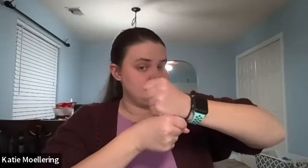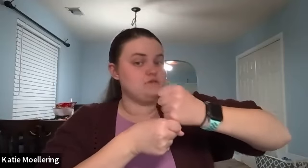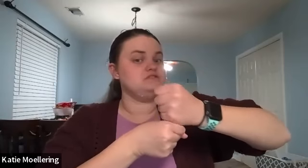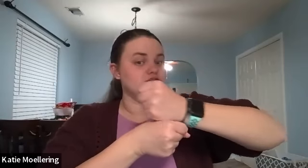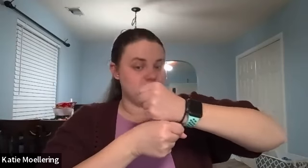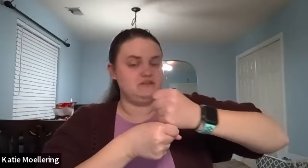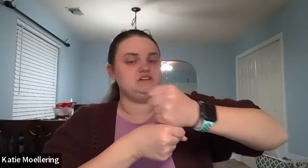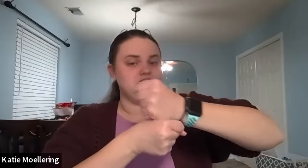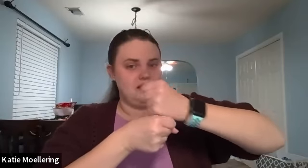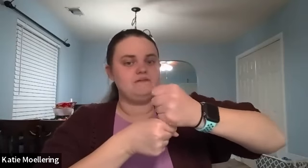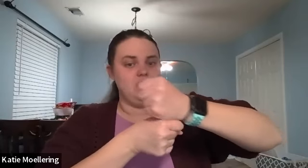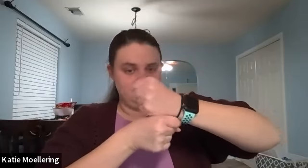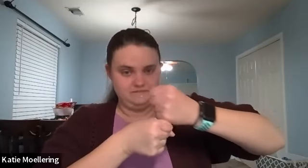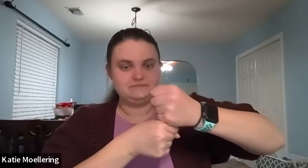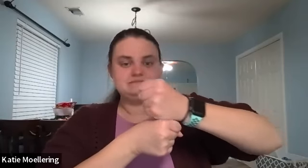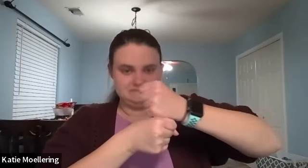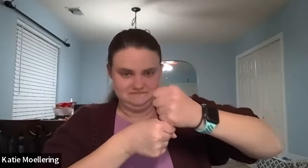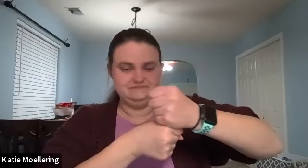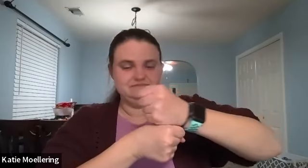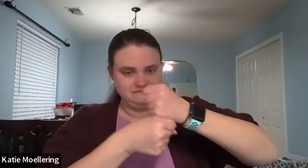they go in circles around each other. Yeah, coffee.